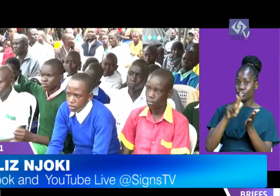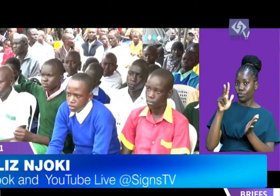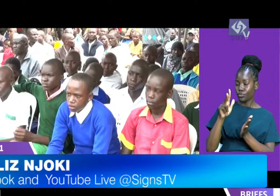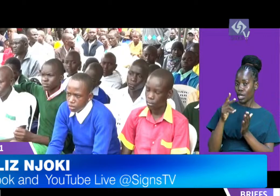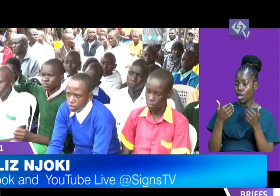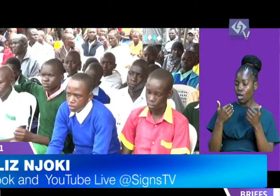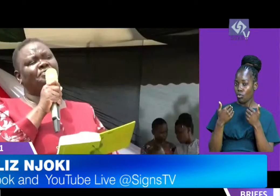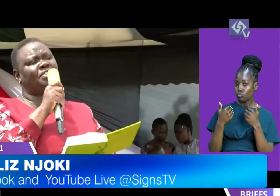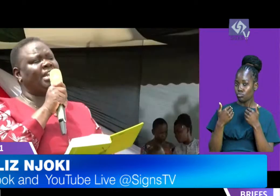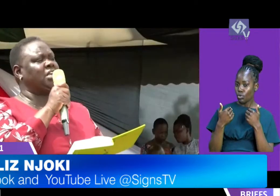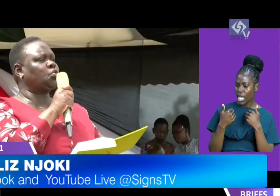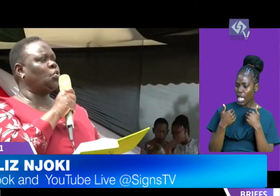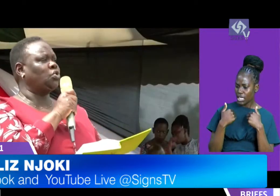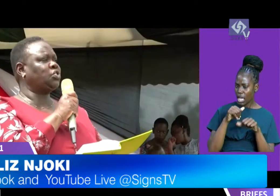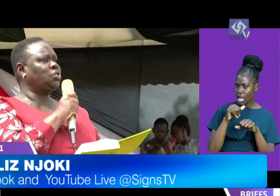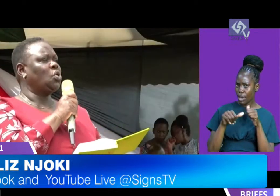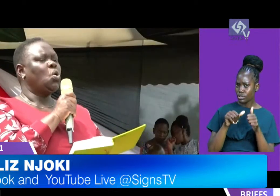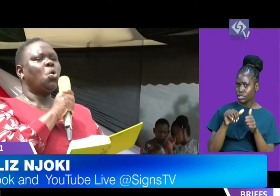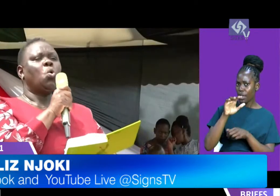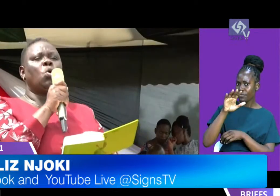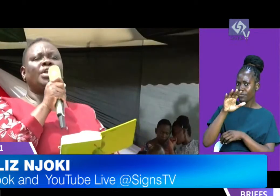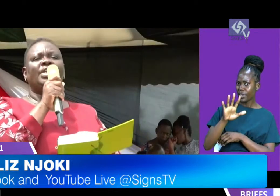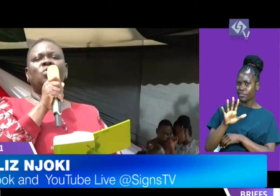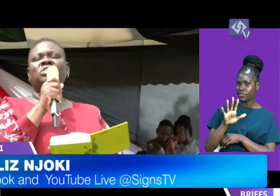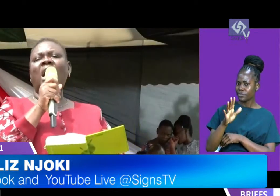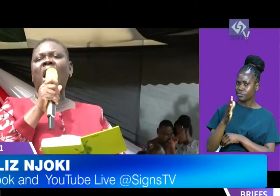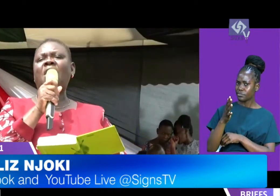about 5 feeder schools who did not have